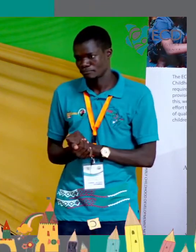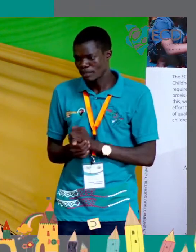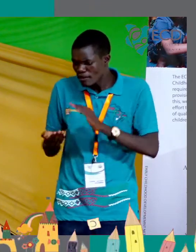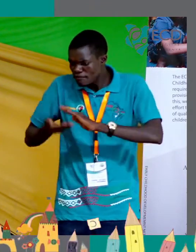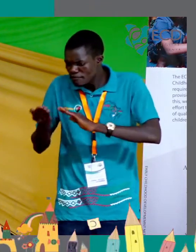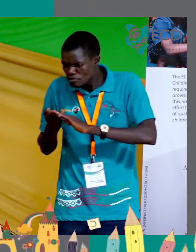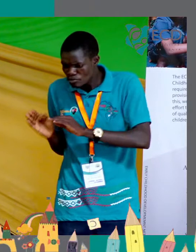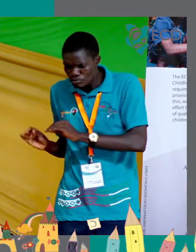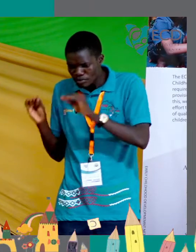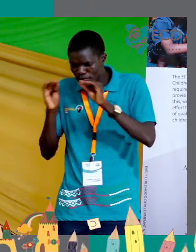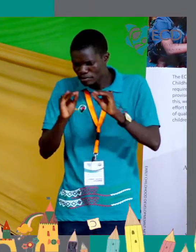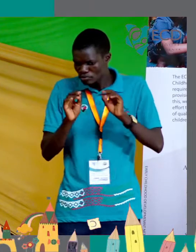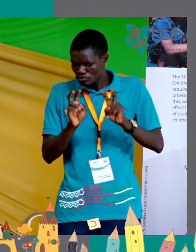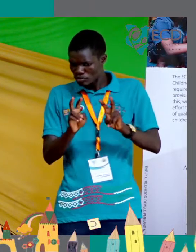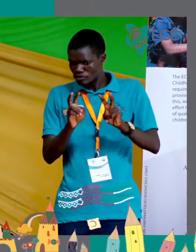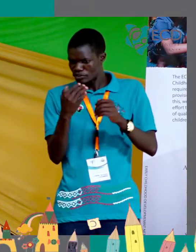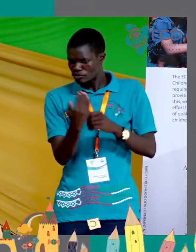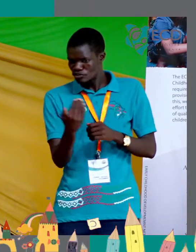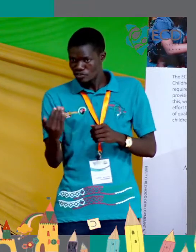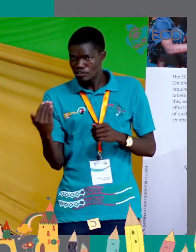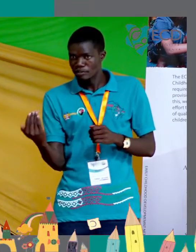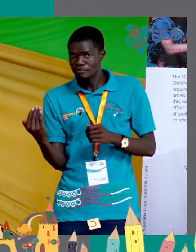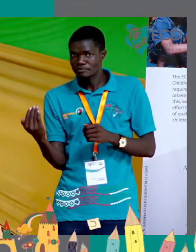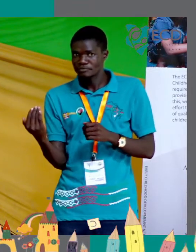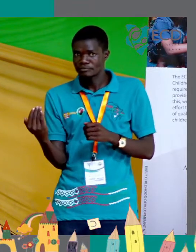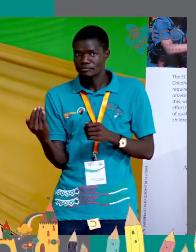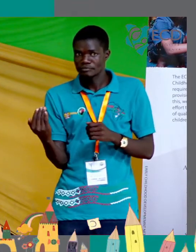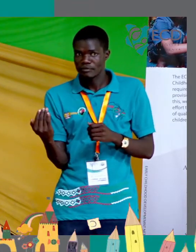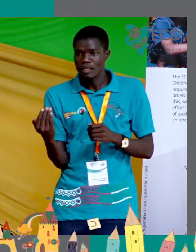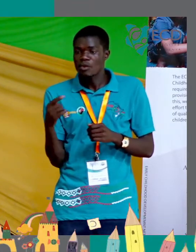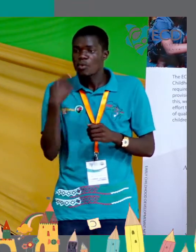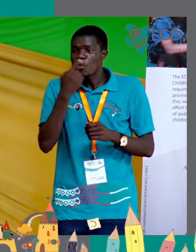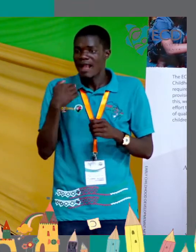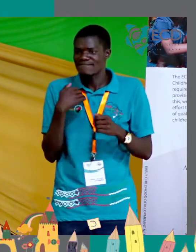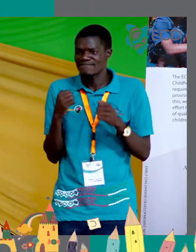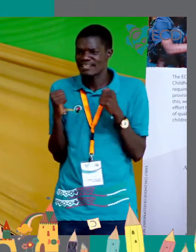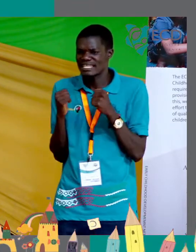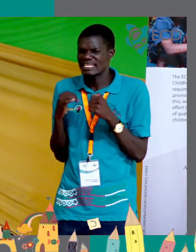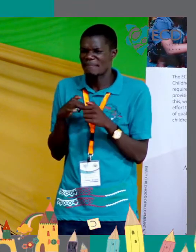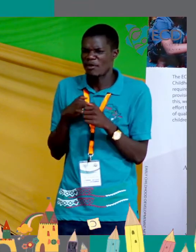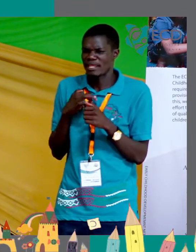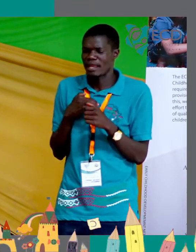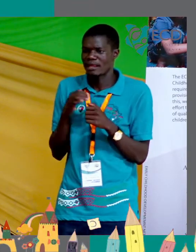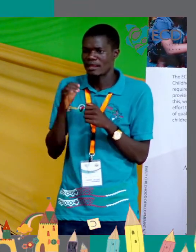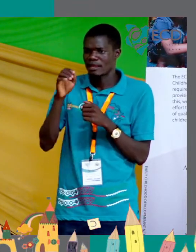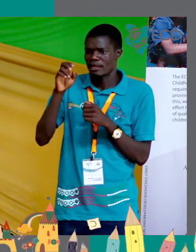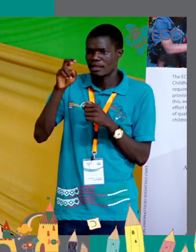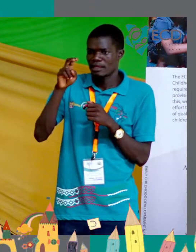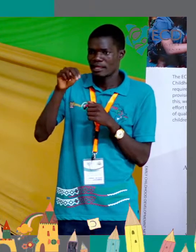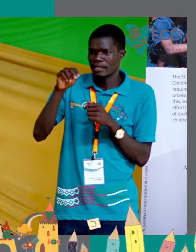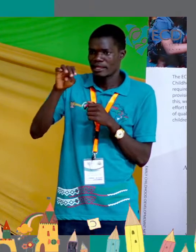Quickly looking at children presenting with symptoms of pneumonia. Next slide.